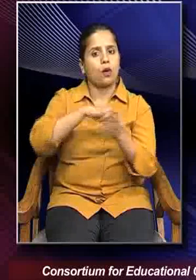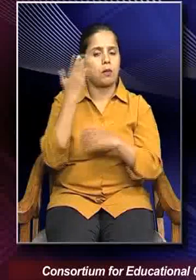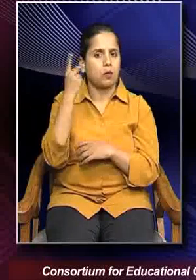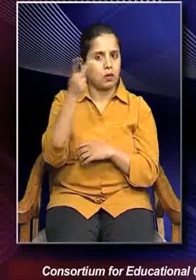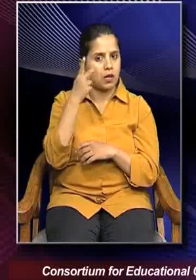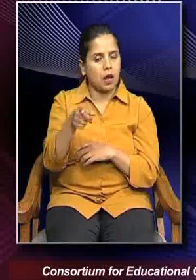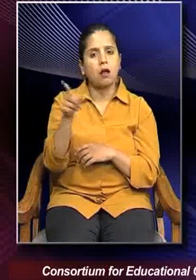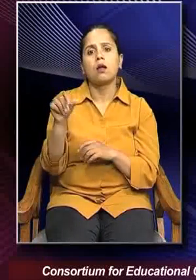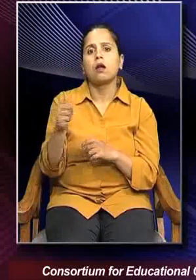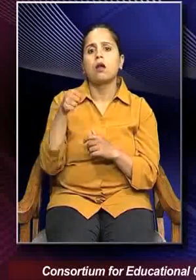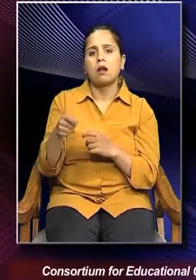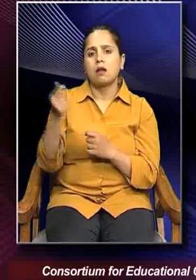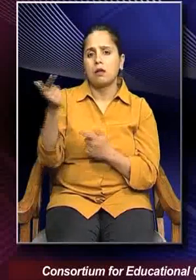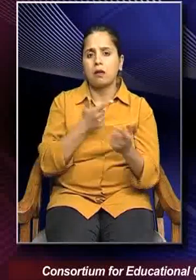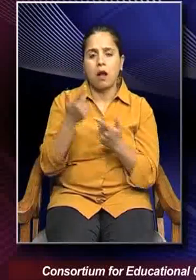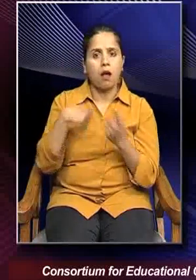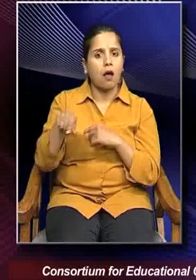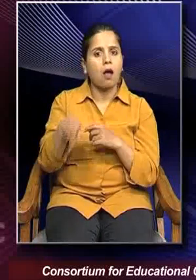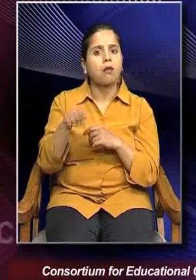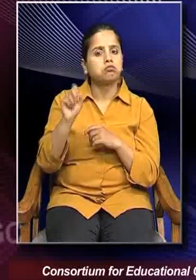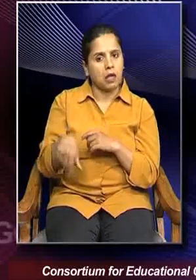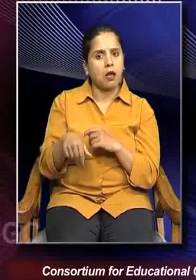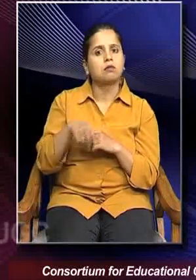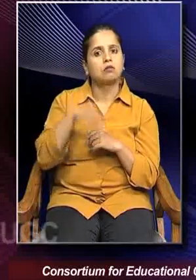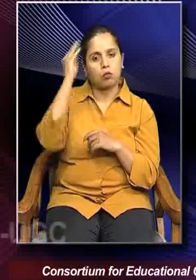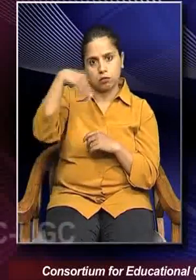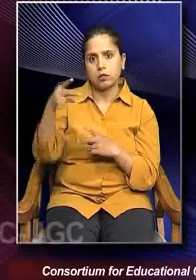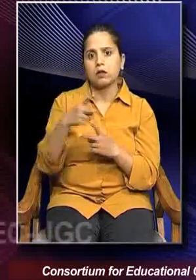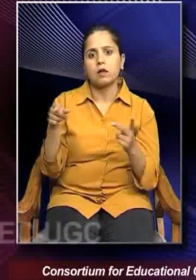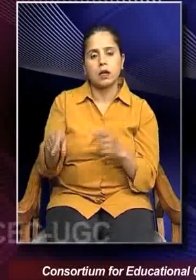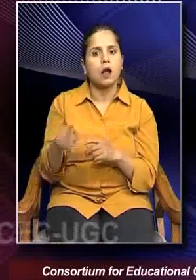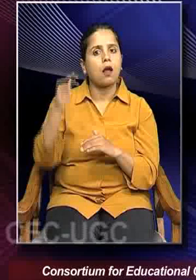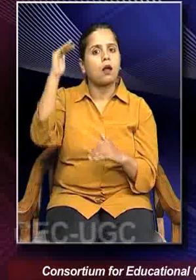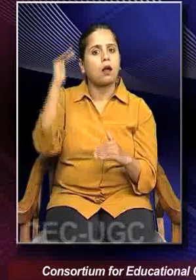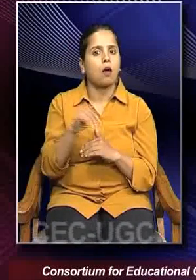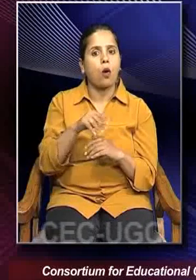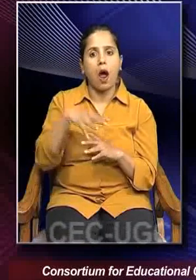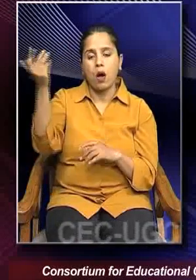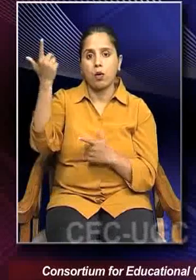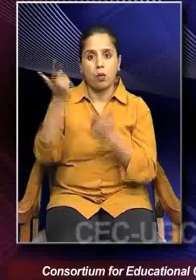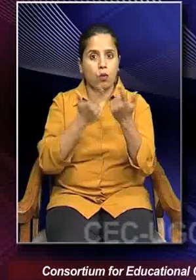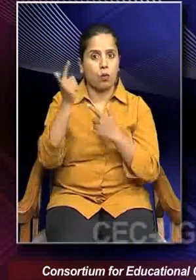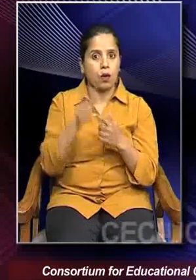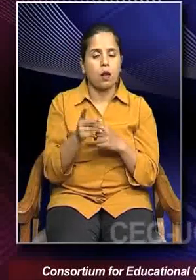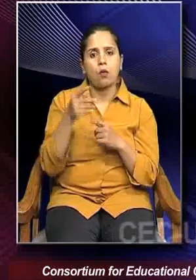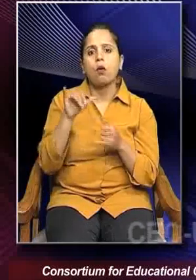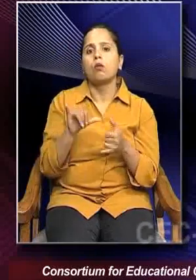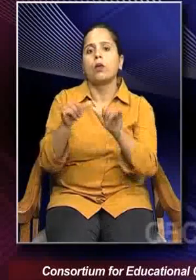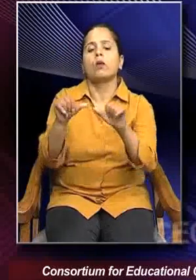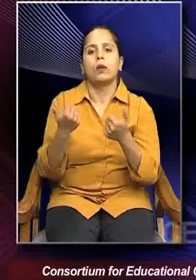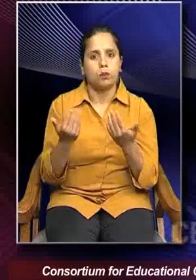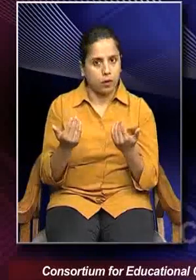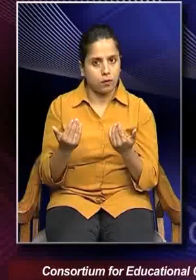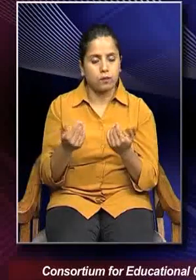for foreign debt relief measures, which basically aims to reduce the external debt to more manageable levels.